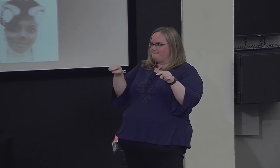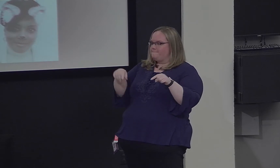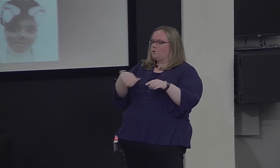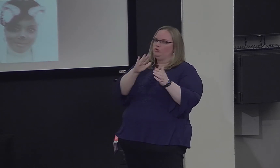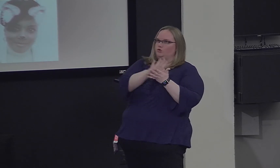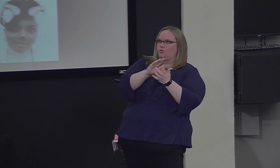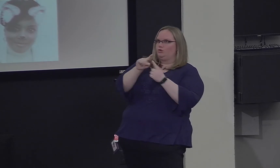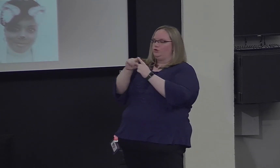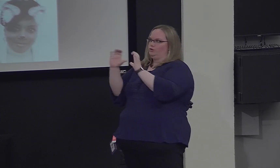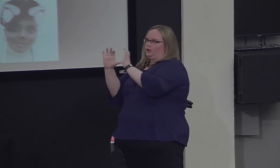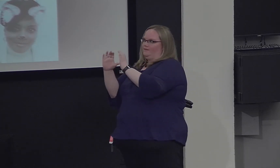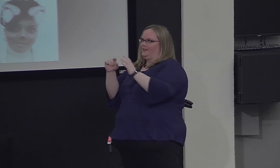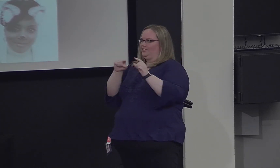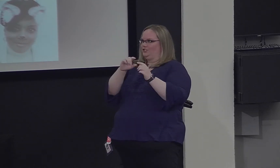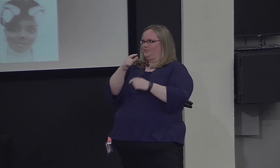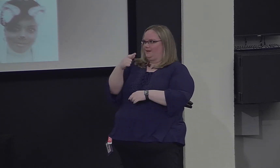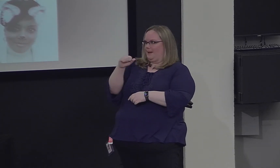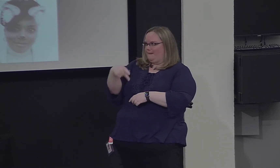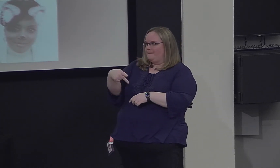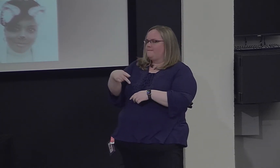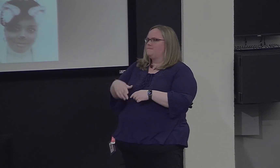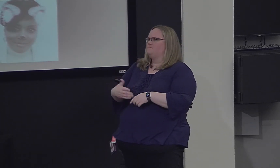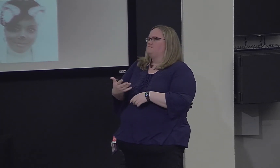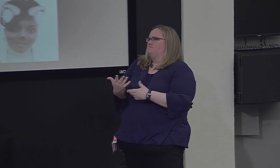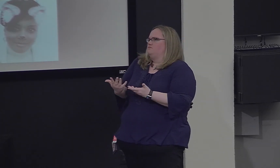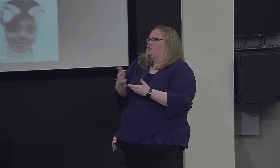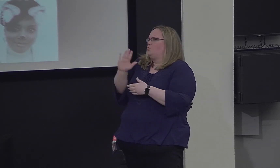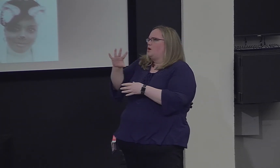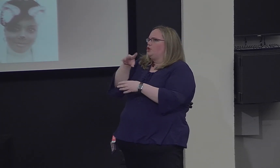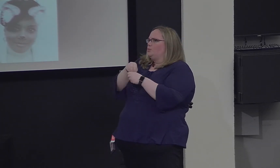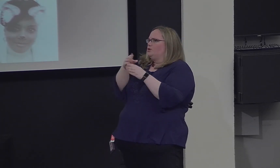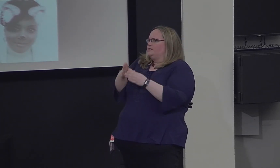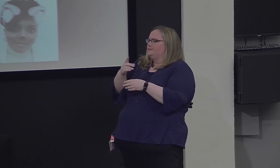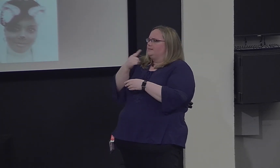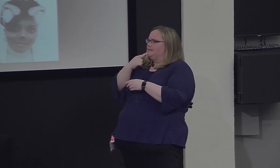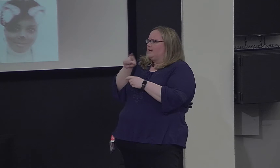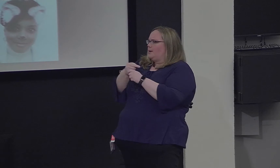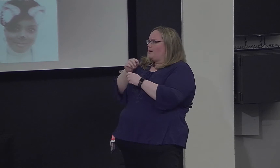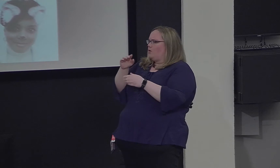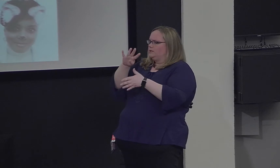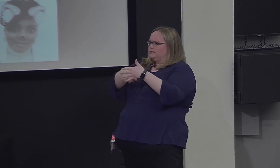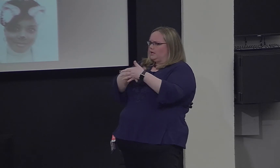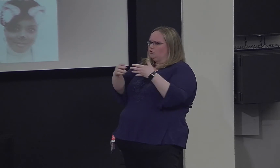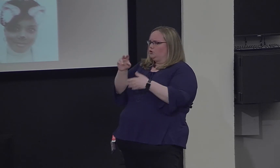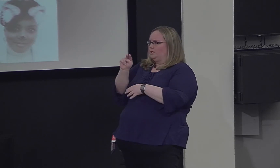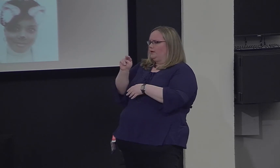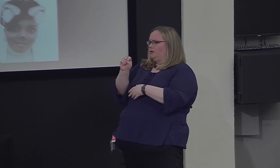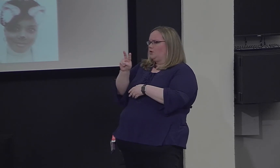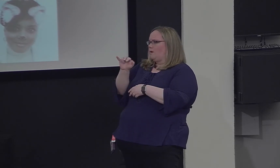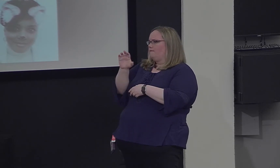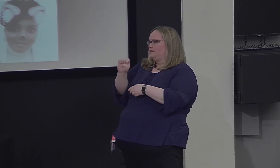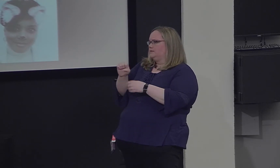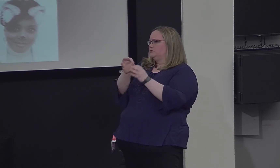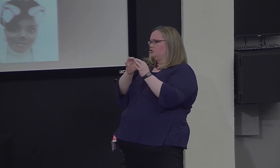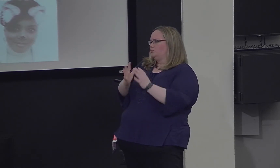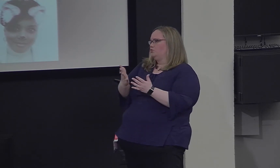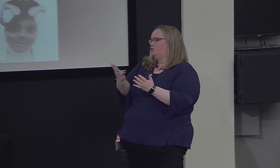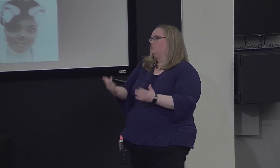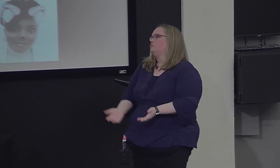gap from school to work or from graduation to certification. What have your participants said, if anything,